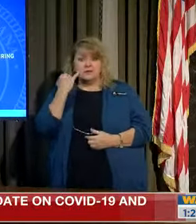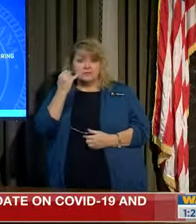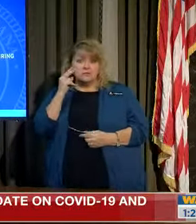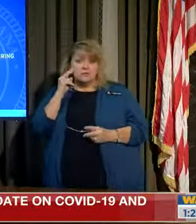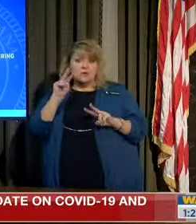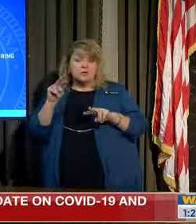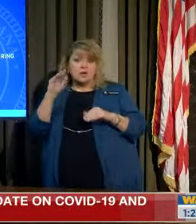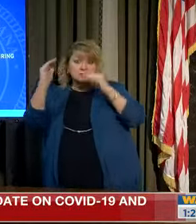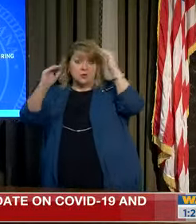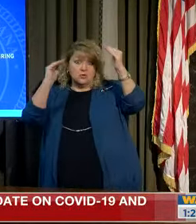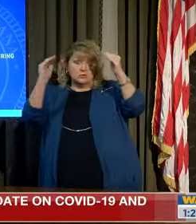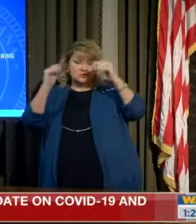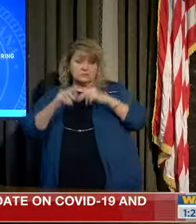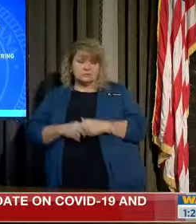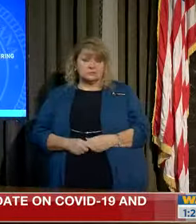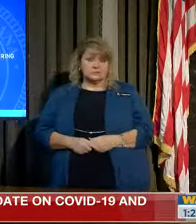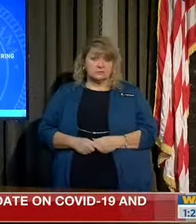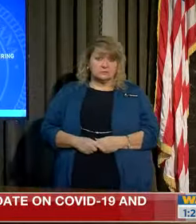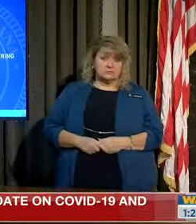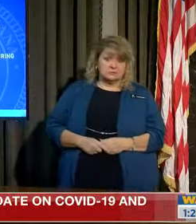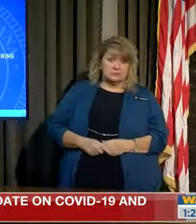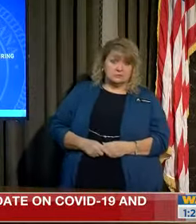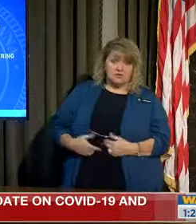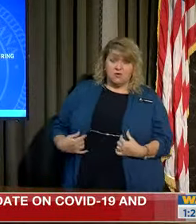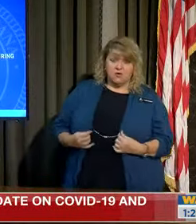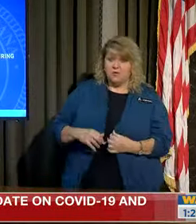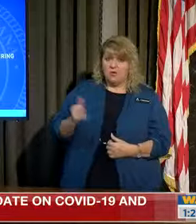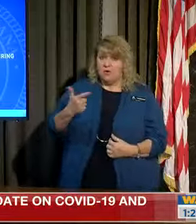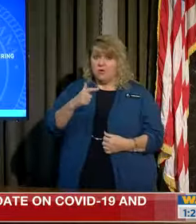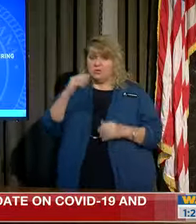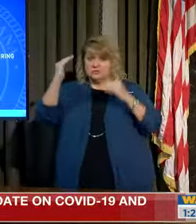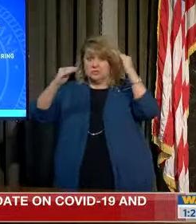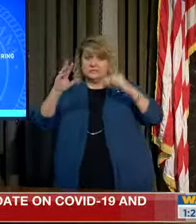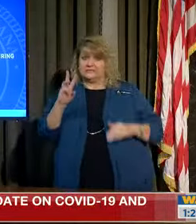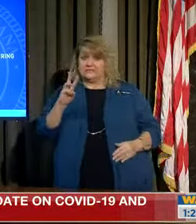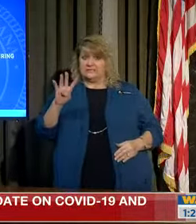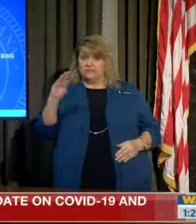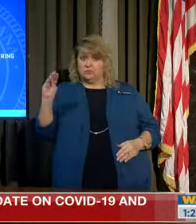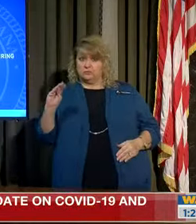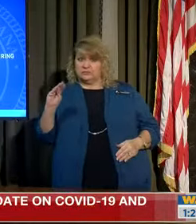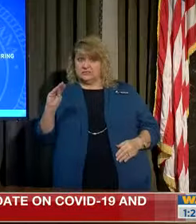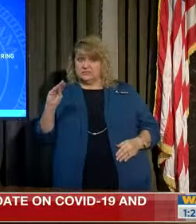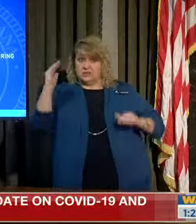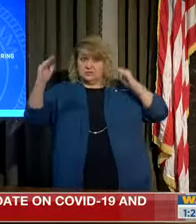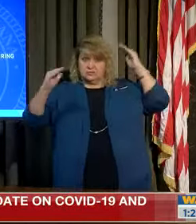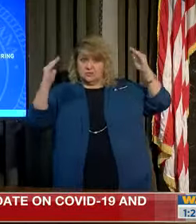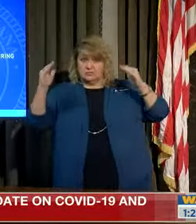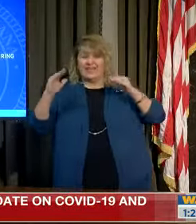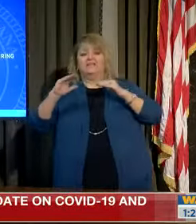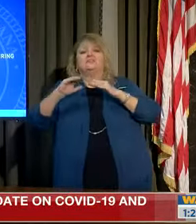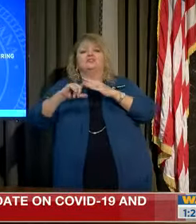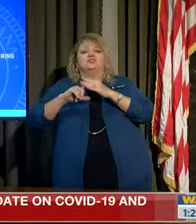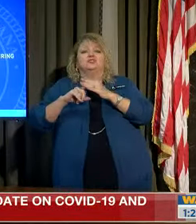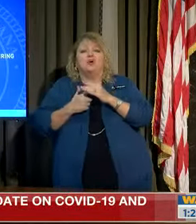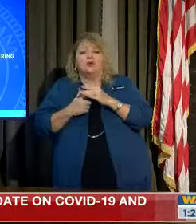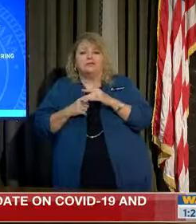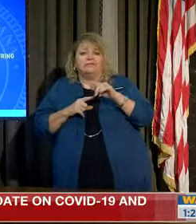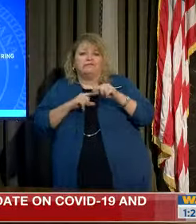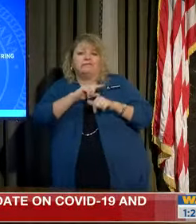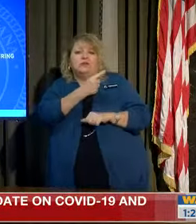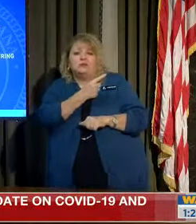adults, almost 2/3 now of the adults, 64% of adults in Louisiana have at least started their vaccine